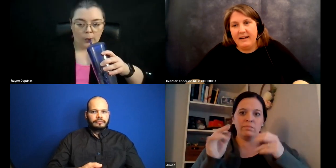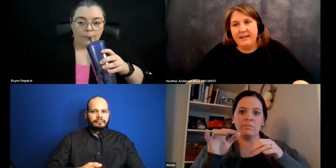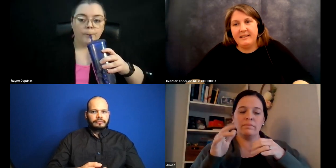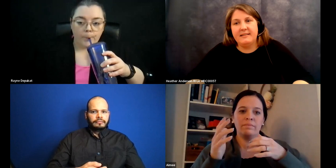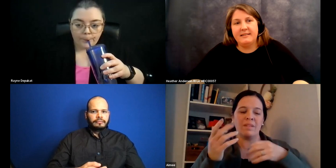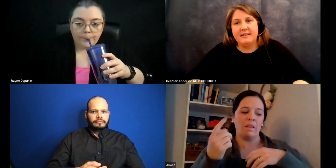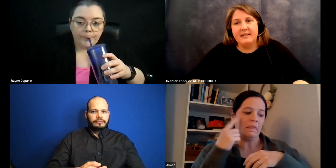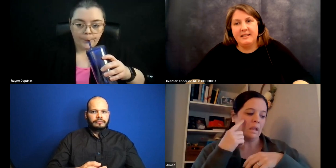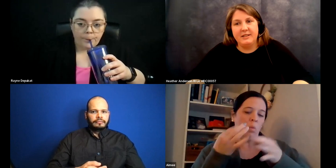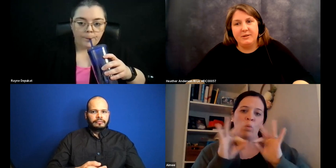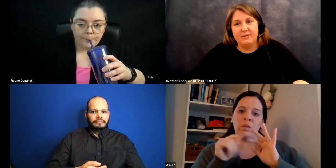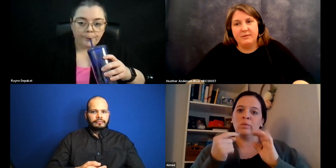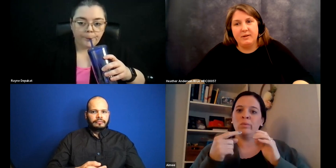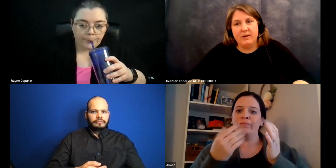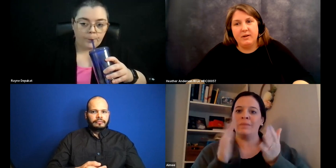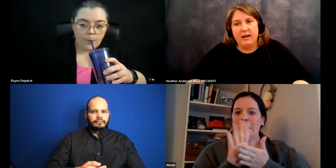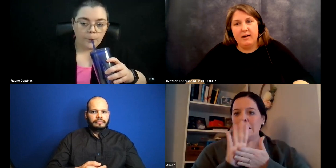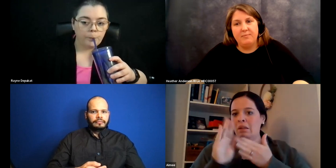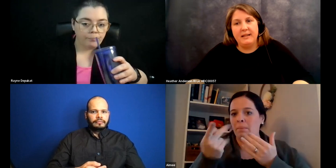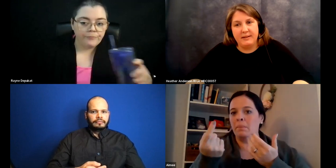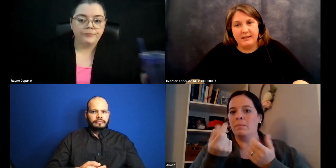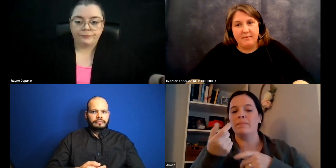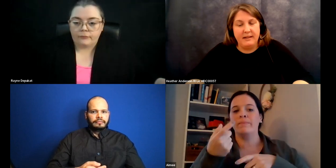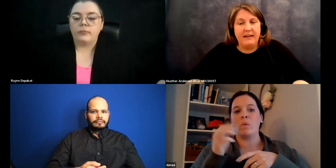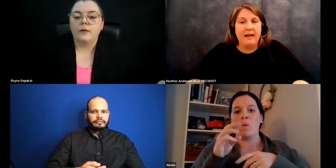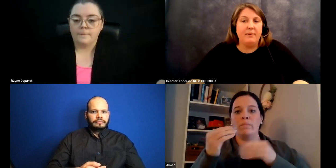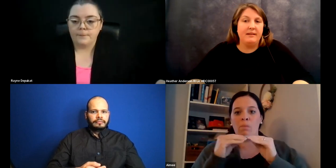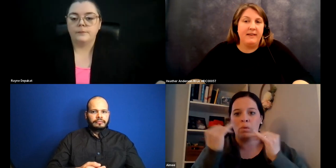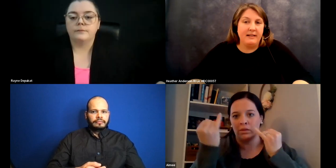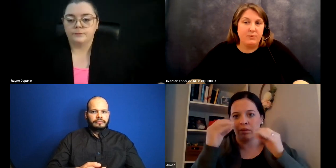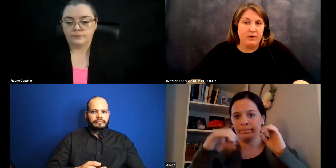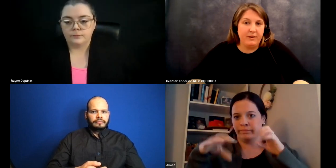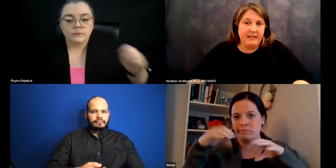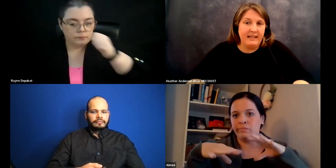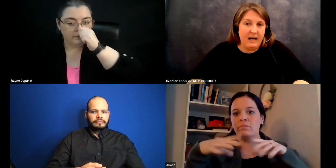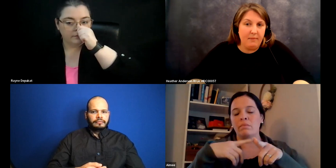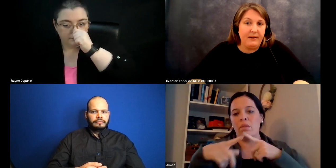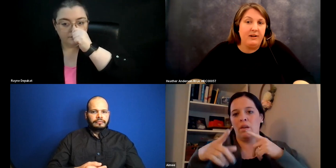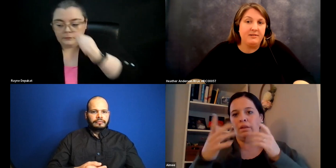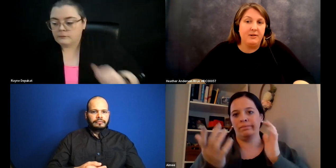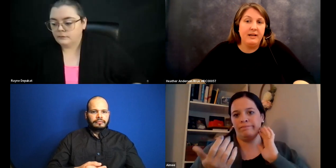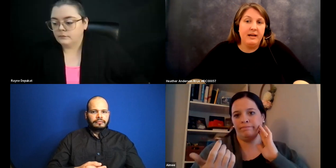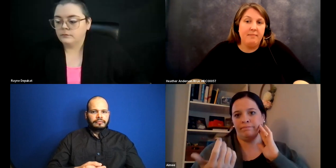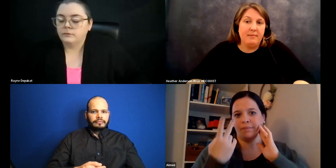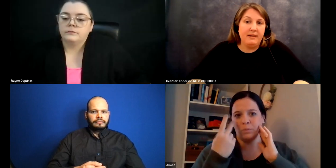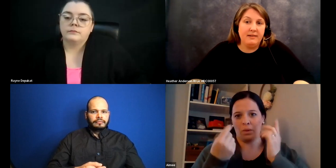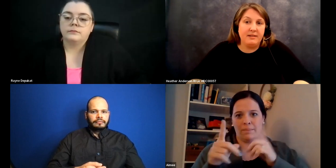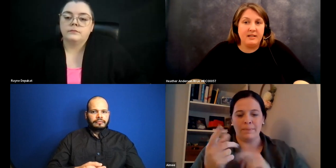I'd like to continue meeting with the committee. I believe that it's worth cleaning up and also maybe soliciting